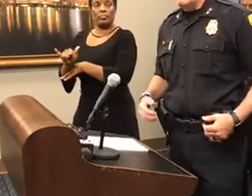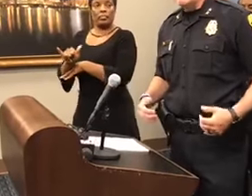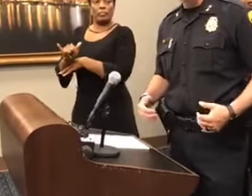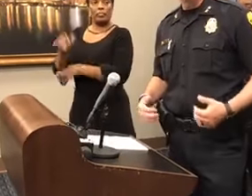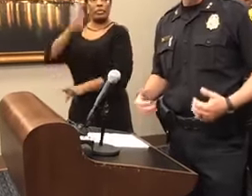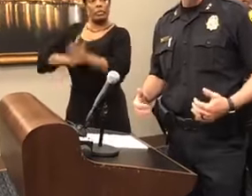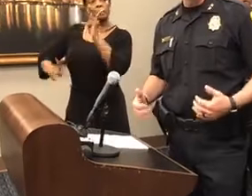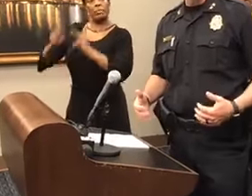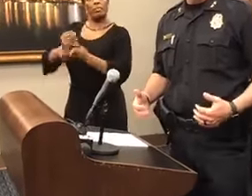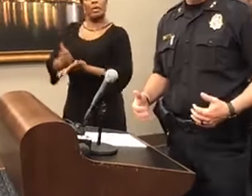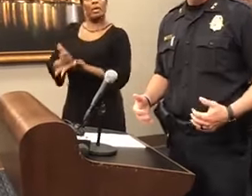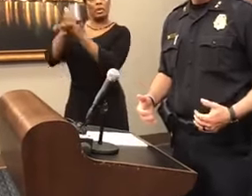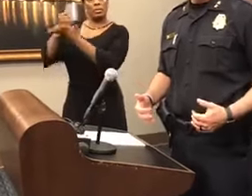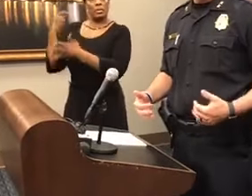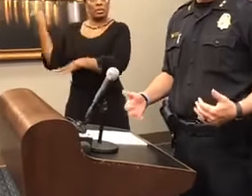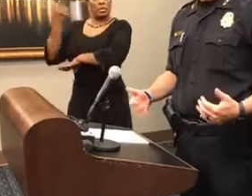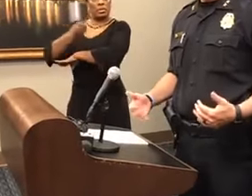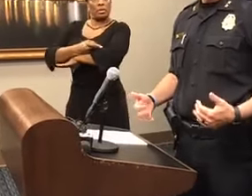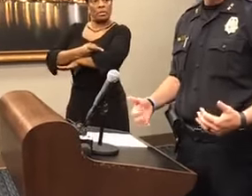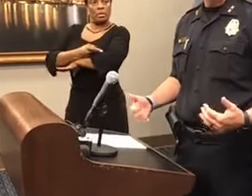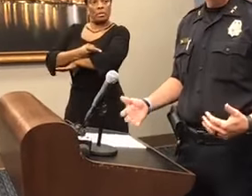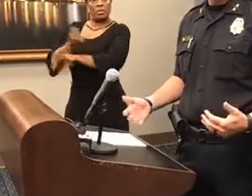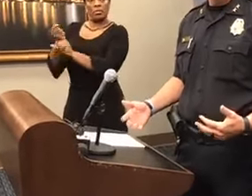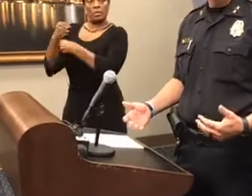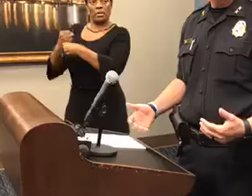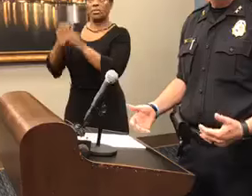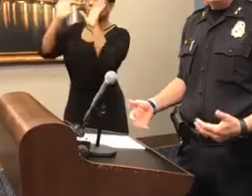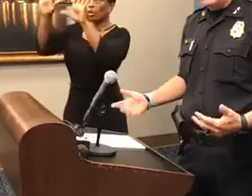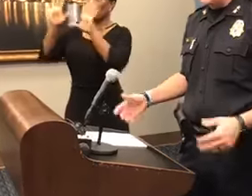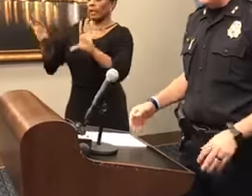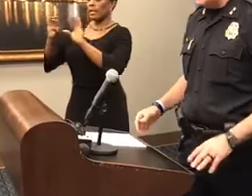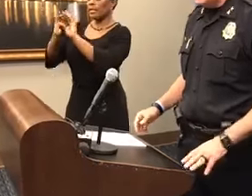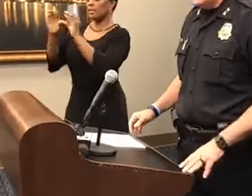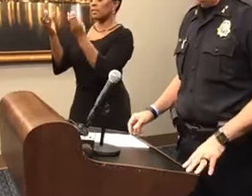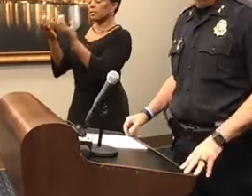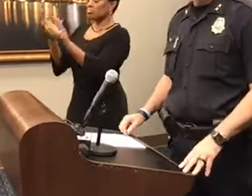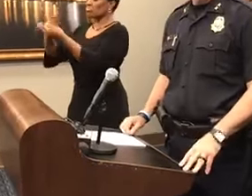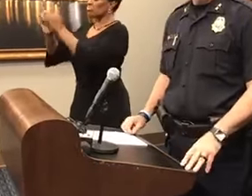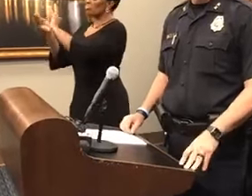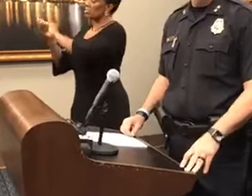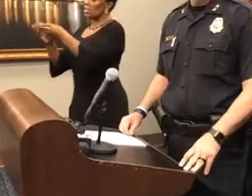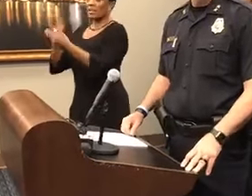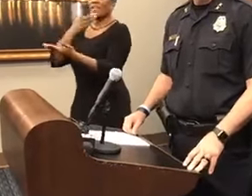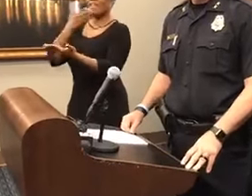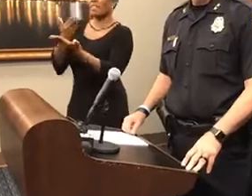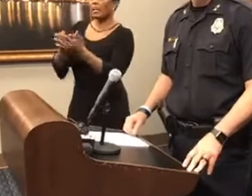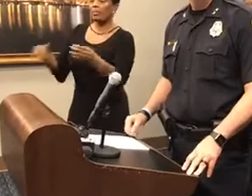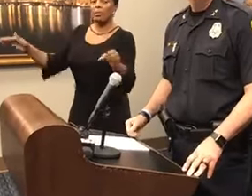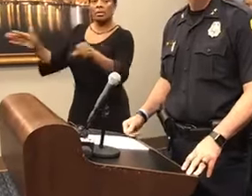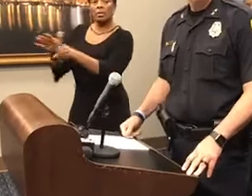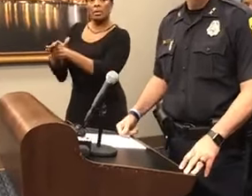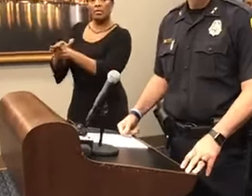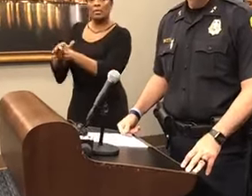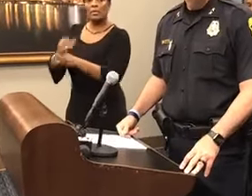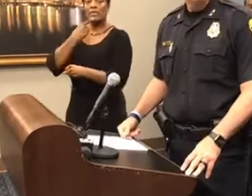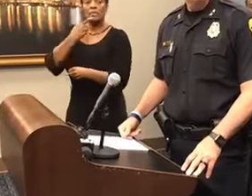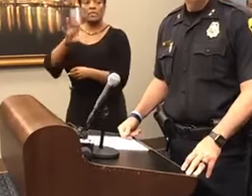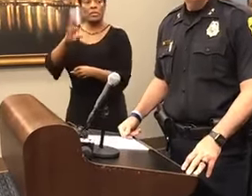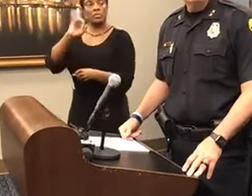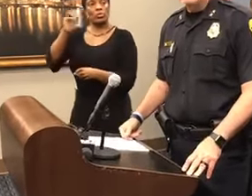The people that helped us today are what make this a great city, and I just cannot thank them enough. Did he confess to the